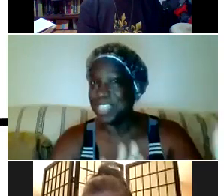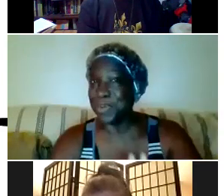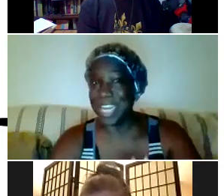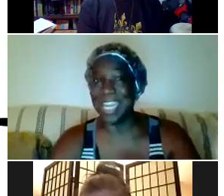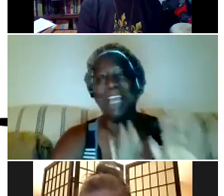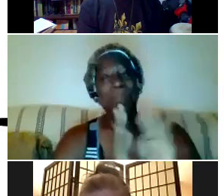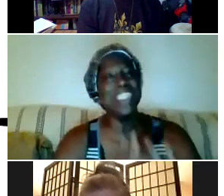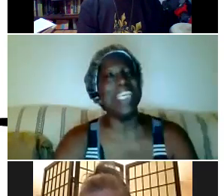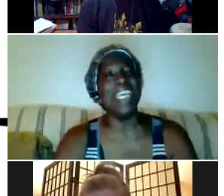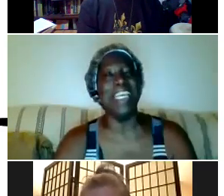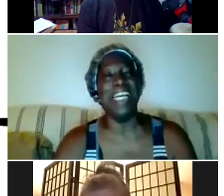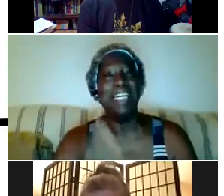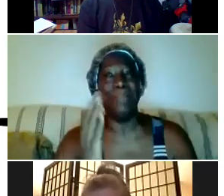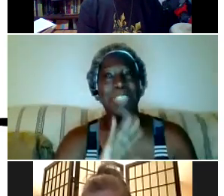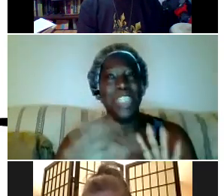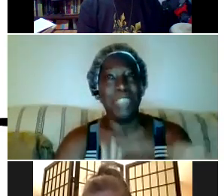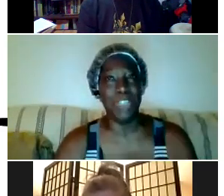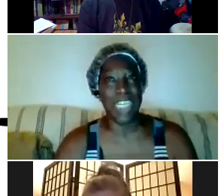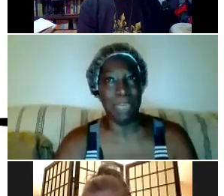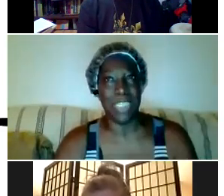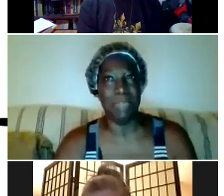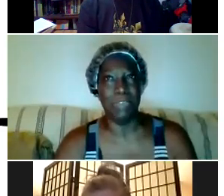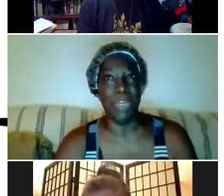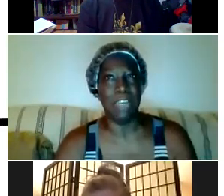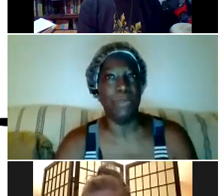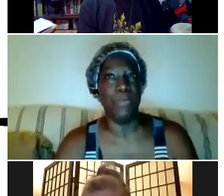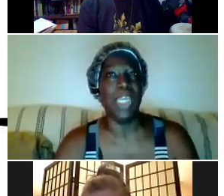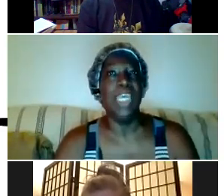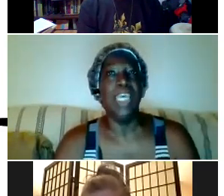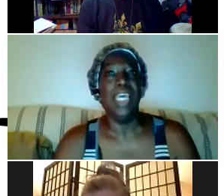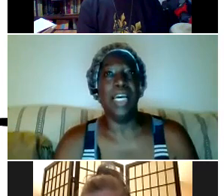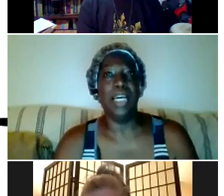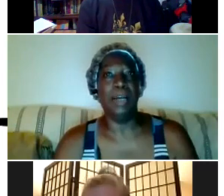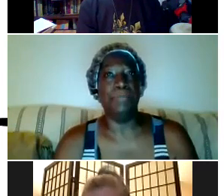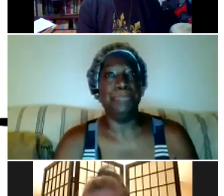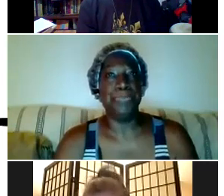not disagreeing. I'm just saying, you know, I'm just trying to keep it simple for everyone.